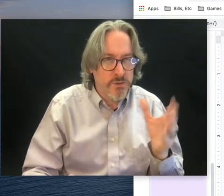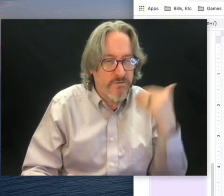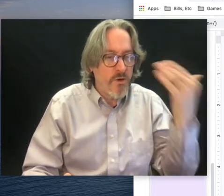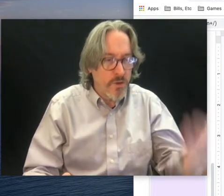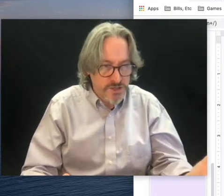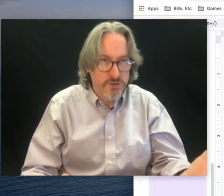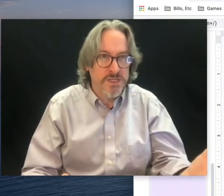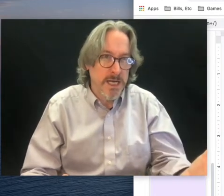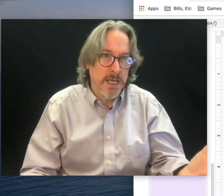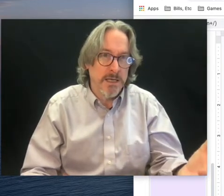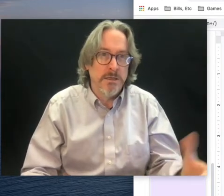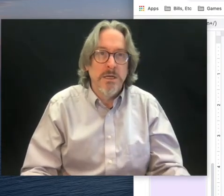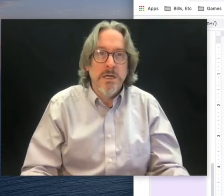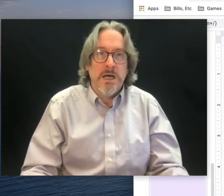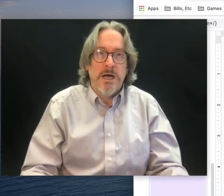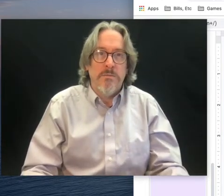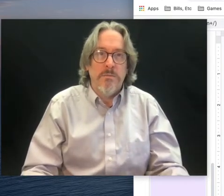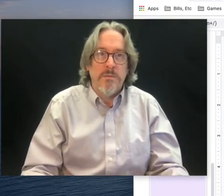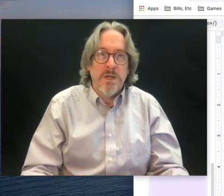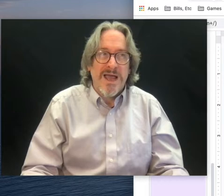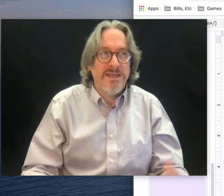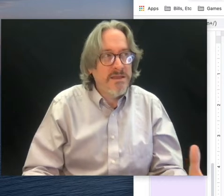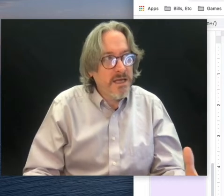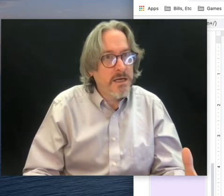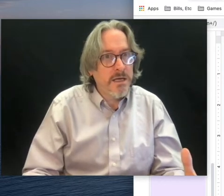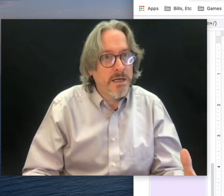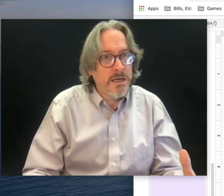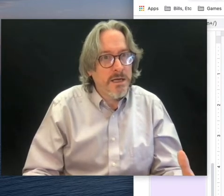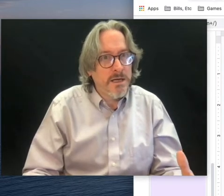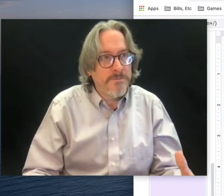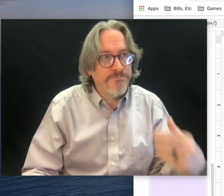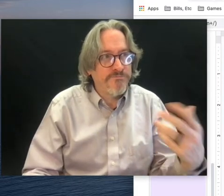want to sort of focus your studying. I think